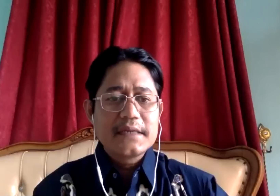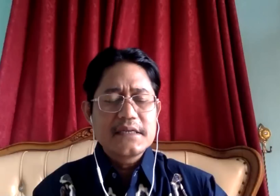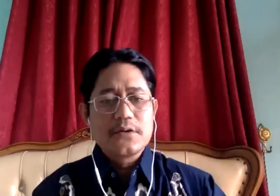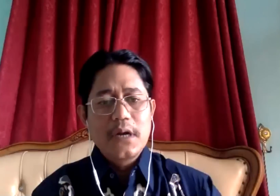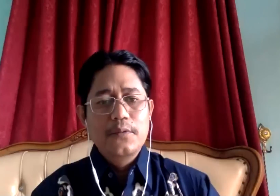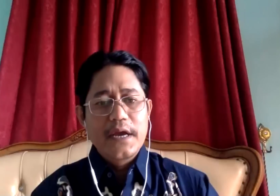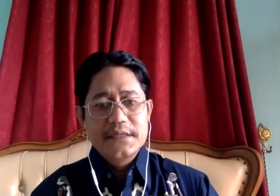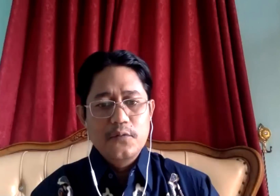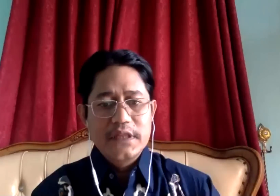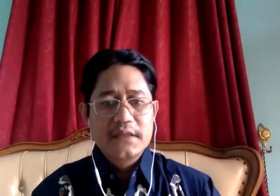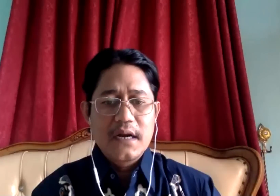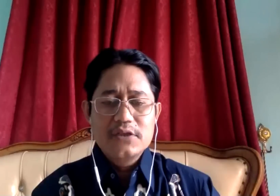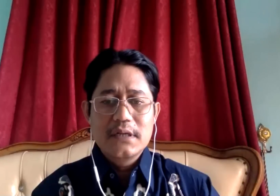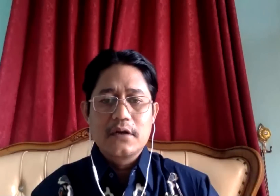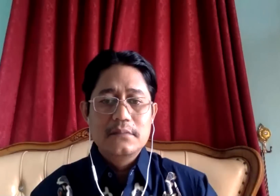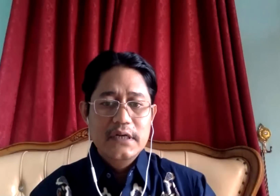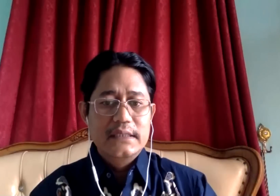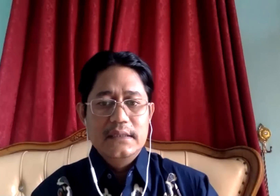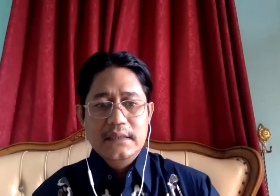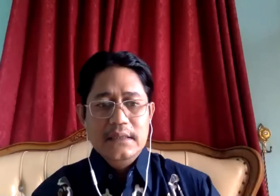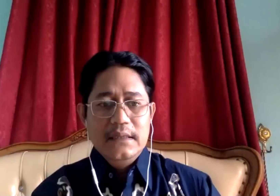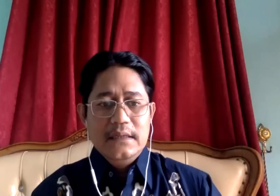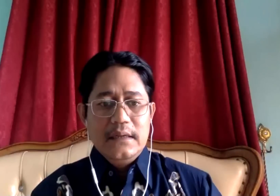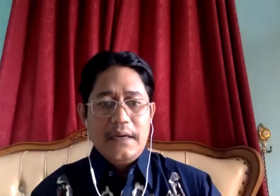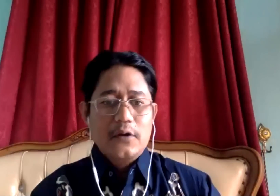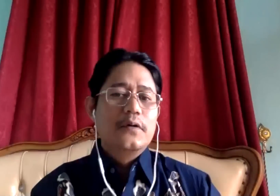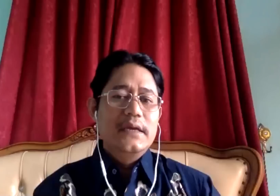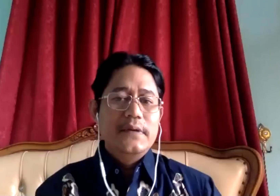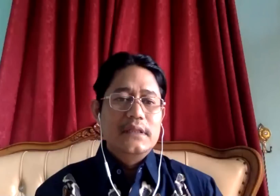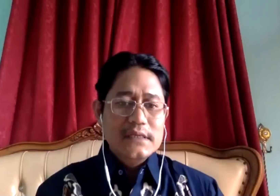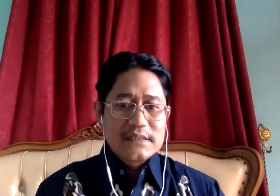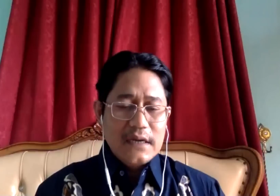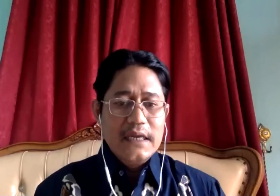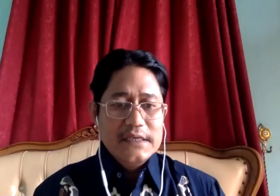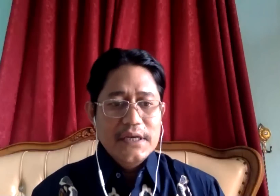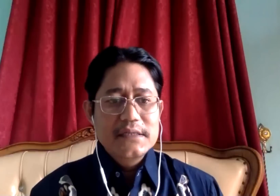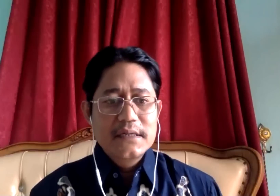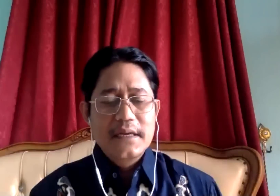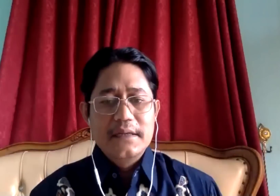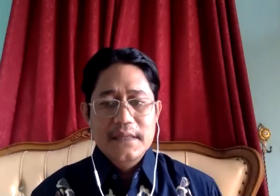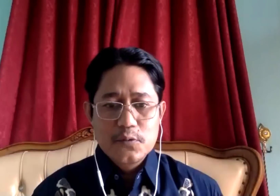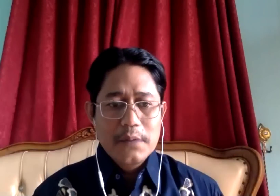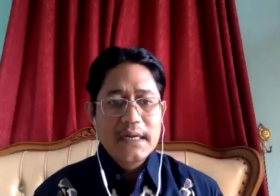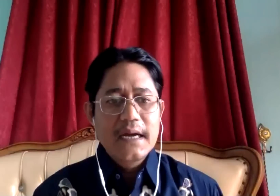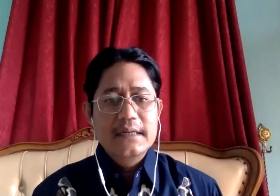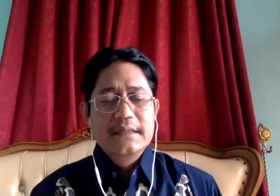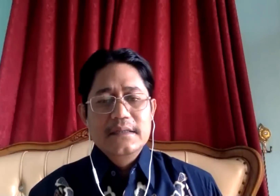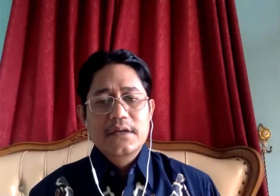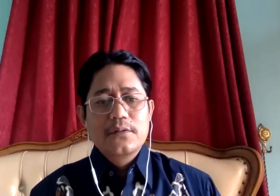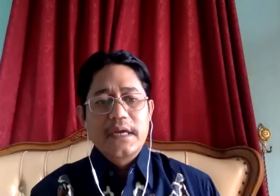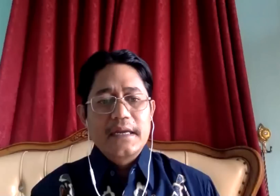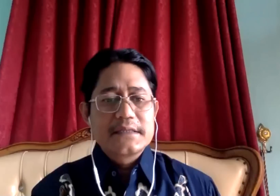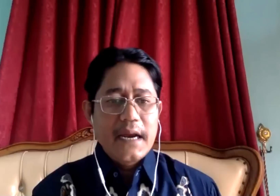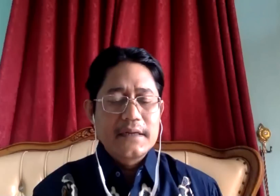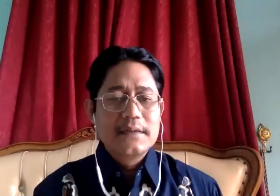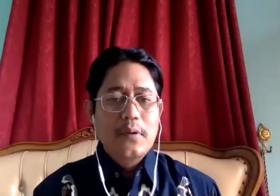to access collaboration with international community. And hopefully with this initiation and this webinar, you